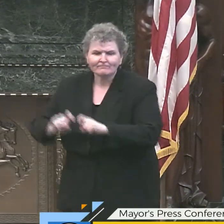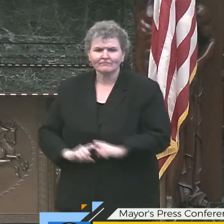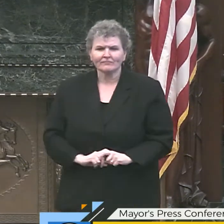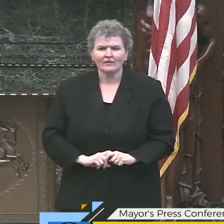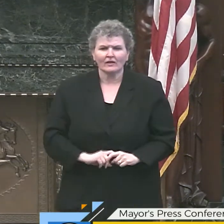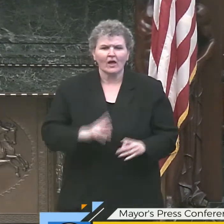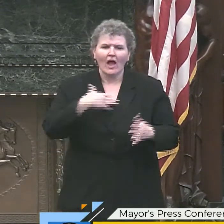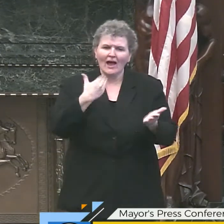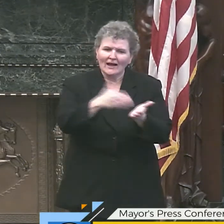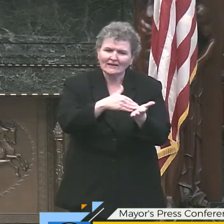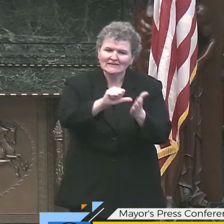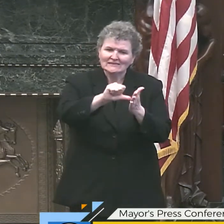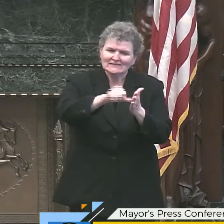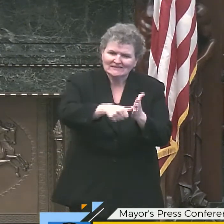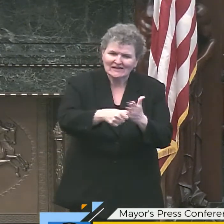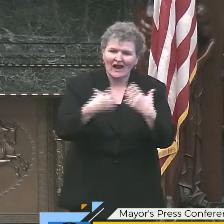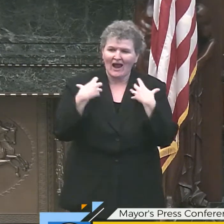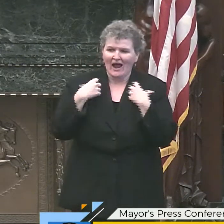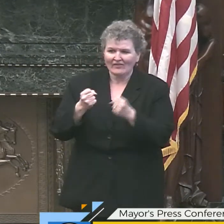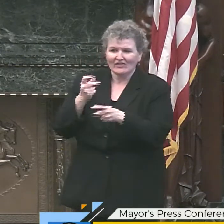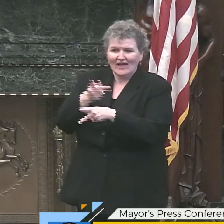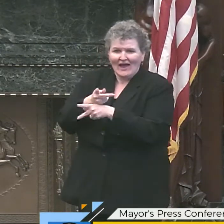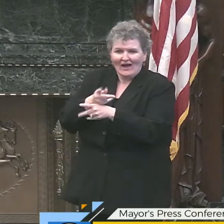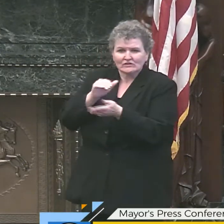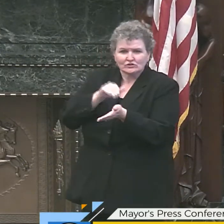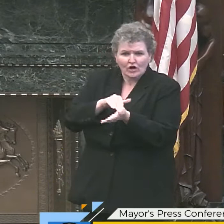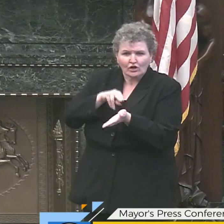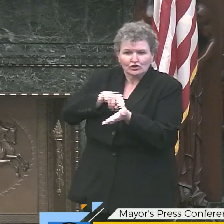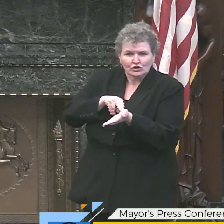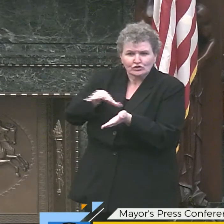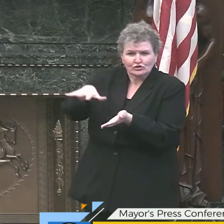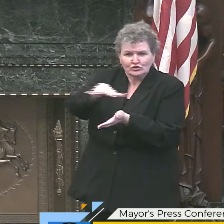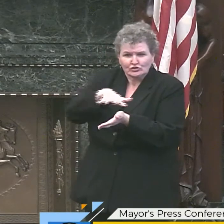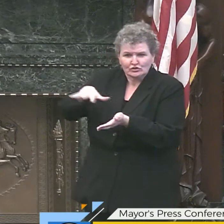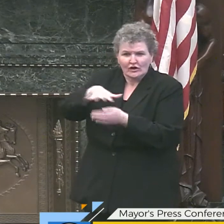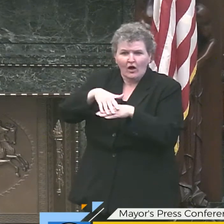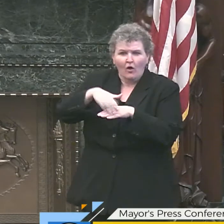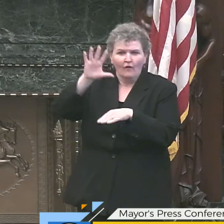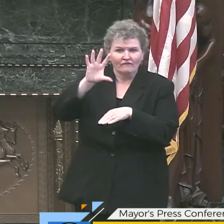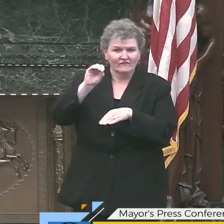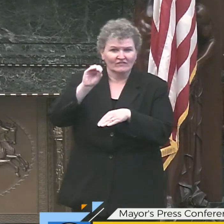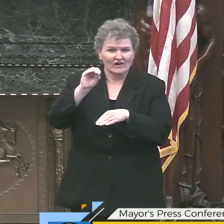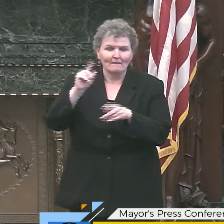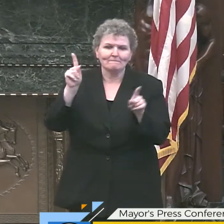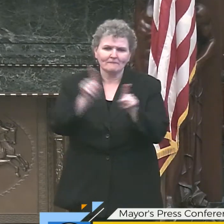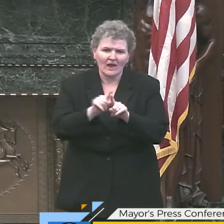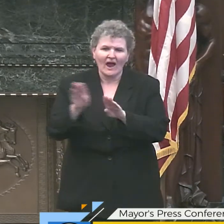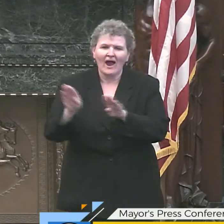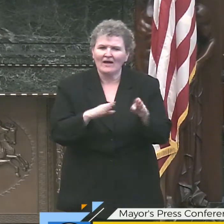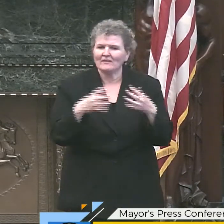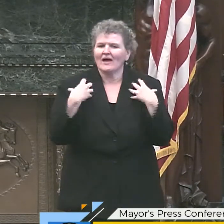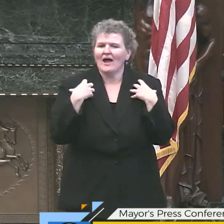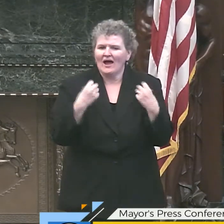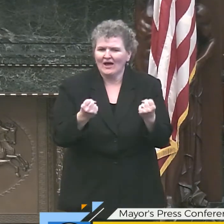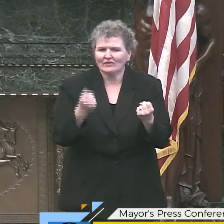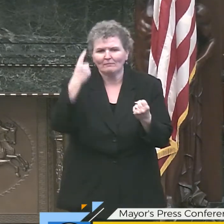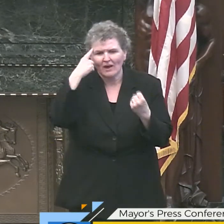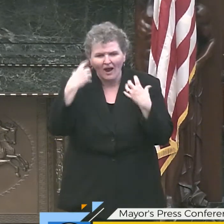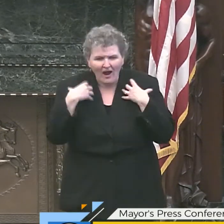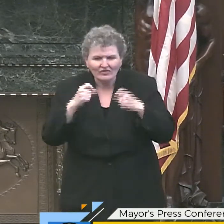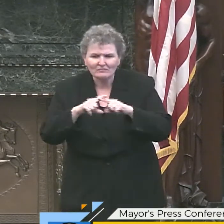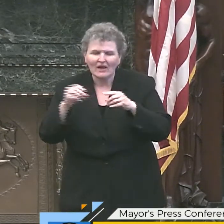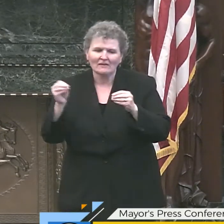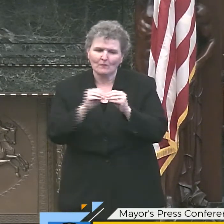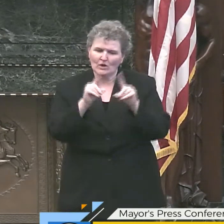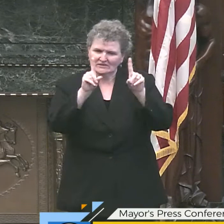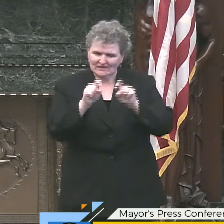this includes also behavioral health workers, so people who work in clinics for mental illness or people for the clinic for substance use, as